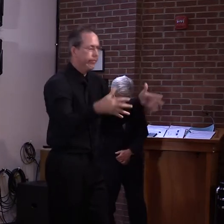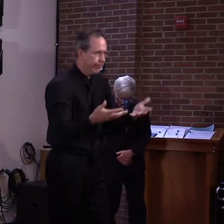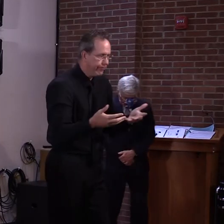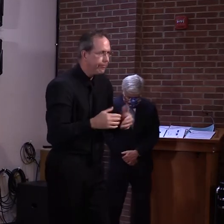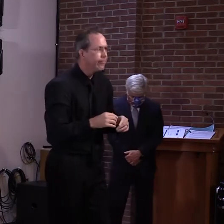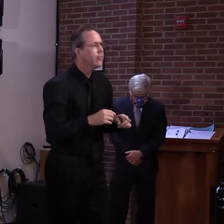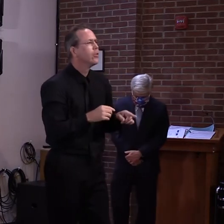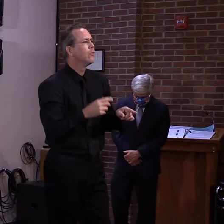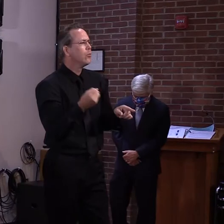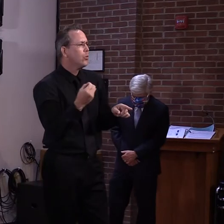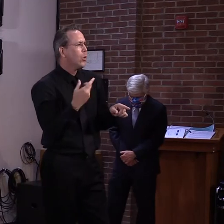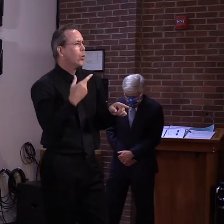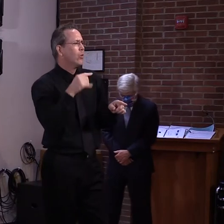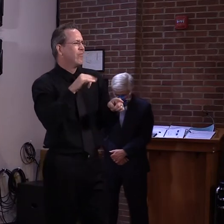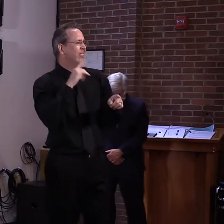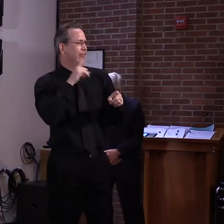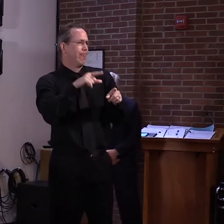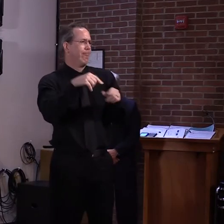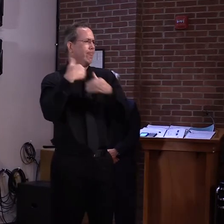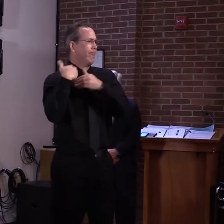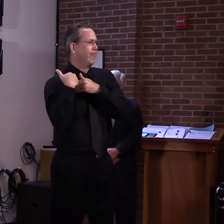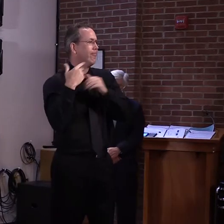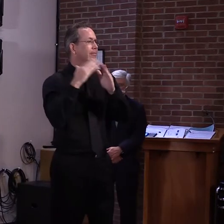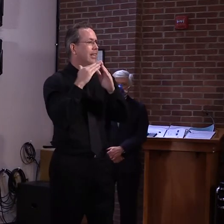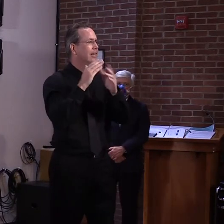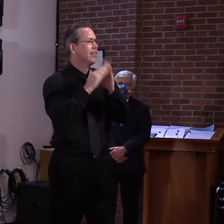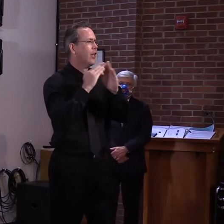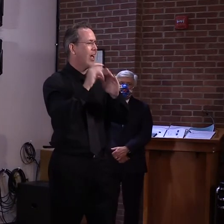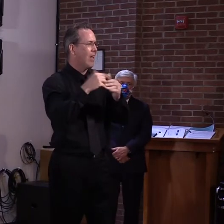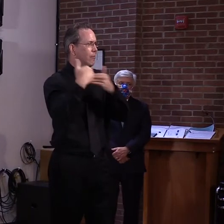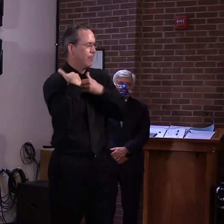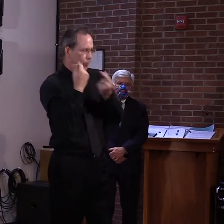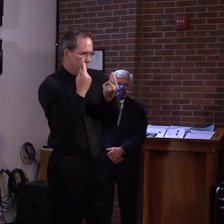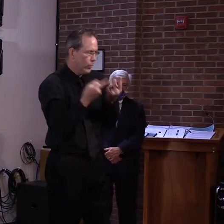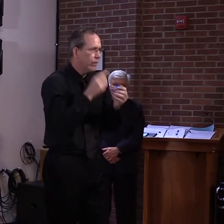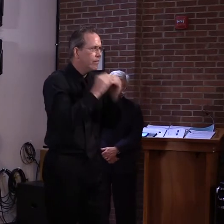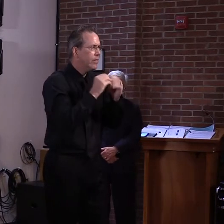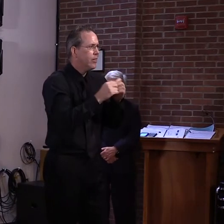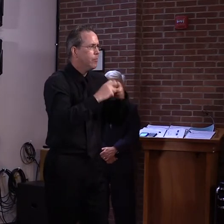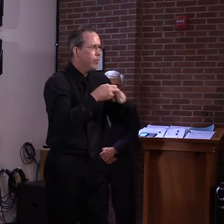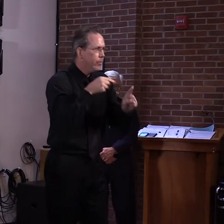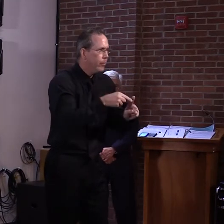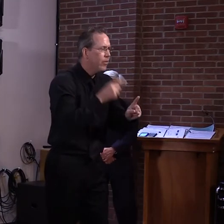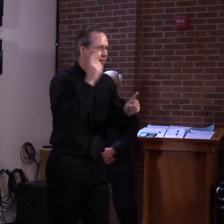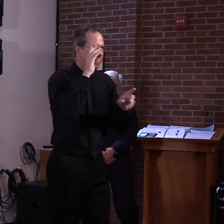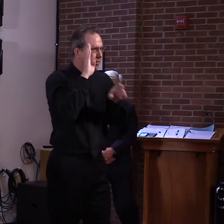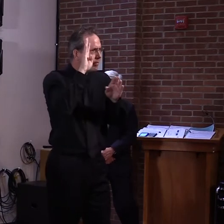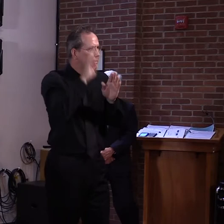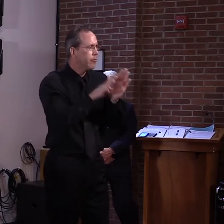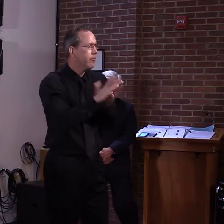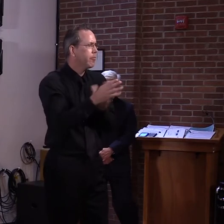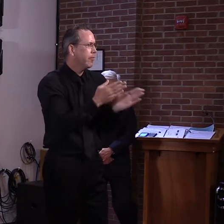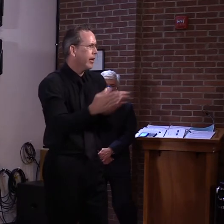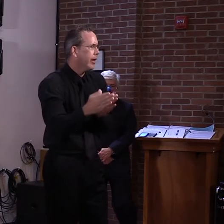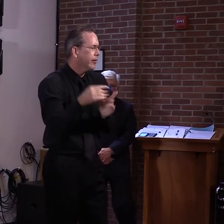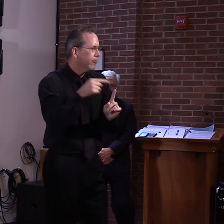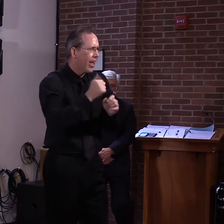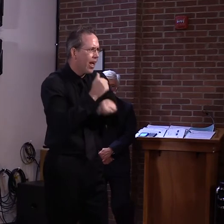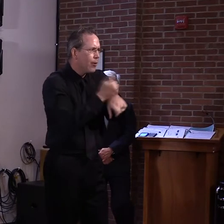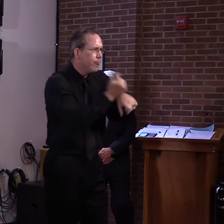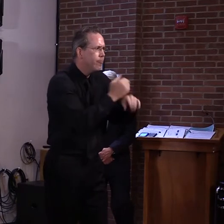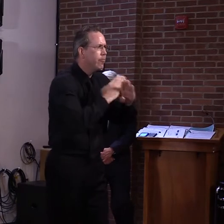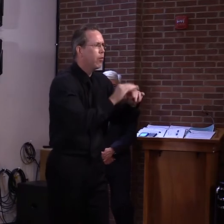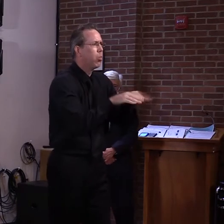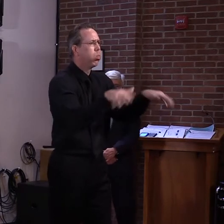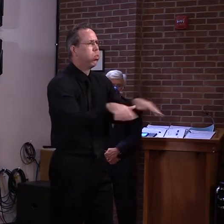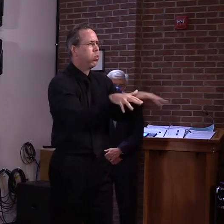those municipalities of long-term control plans that will eventually see the combined sewer overflows eliminated. And the 3-acre permit